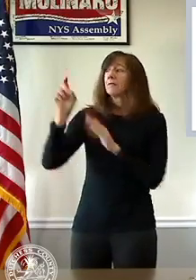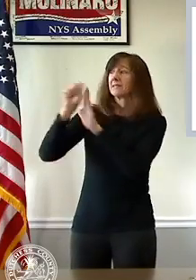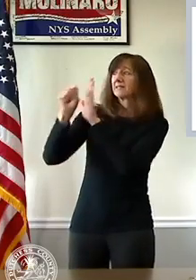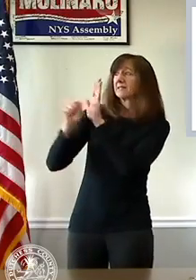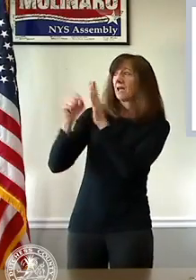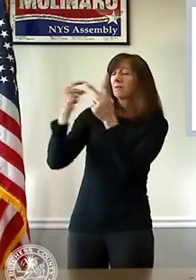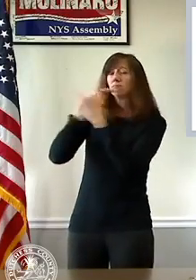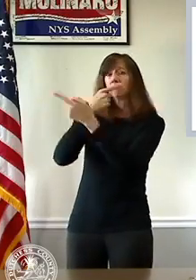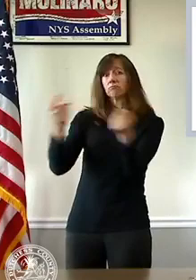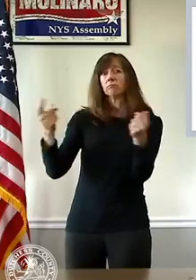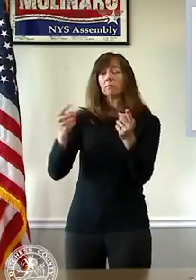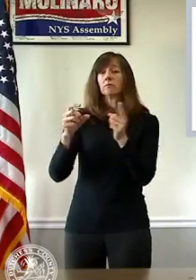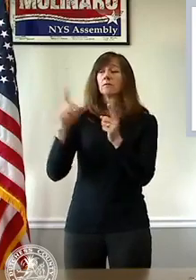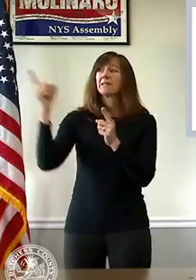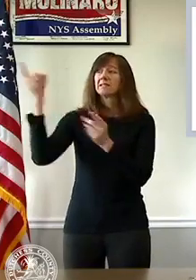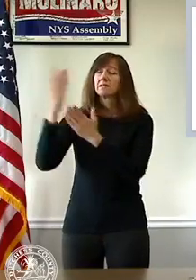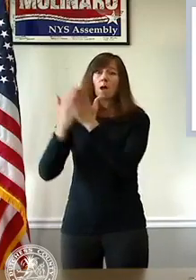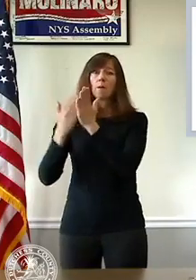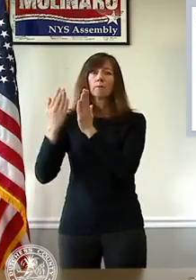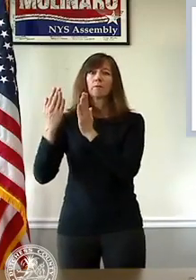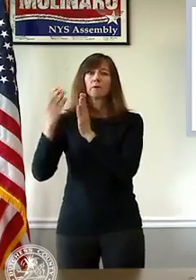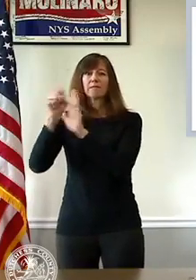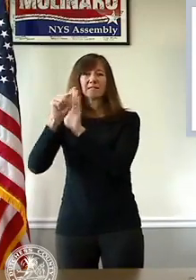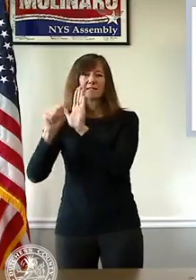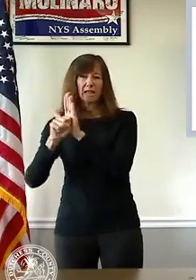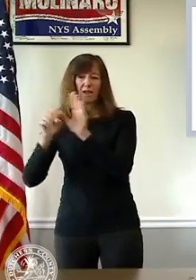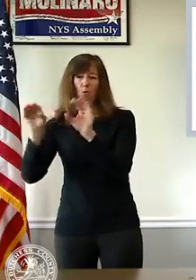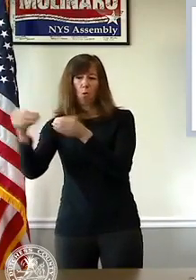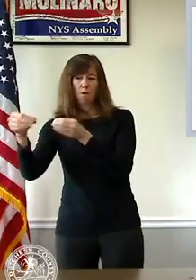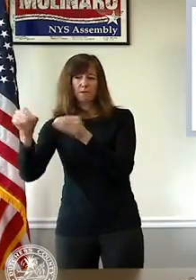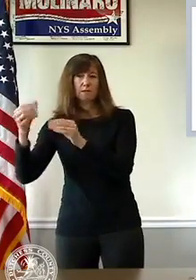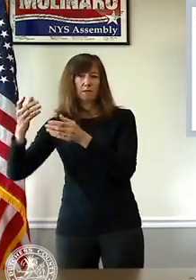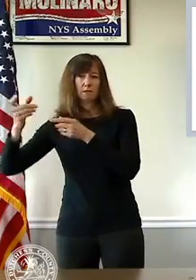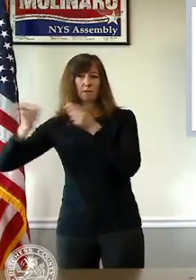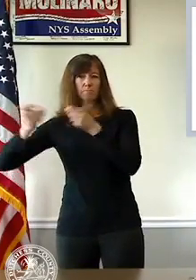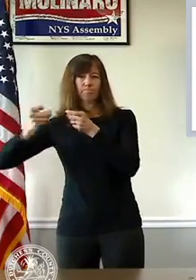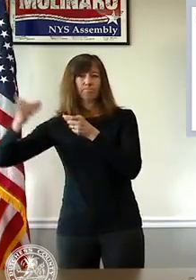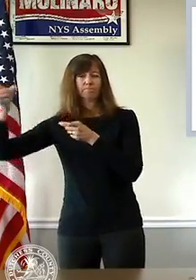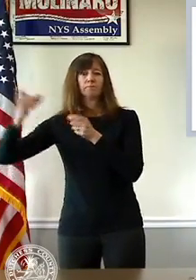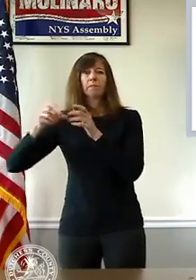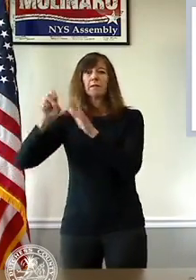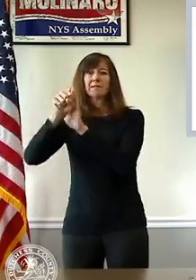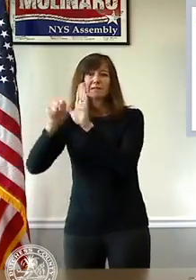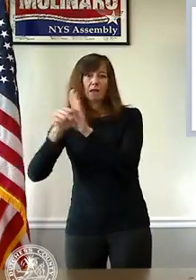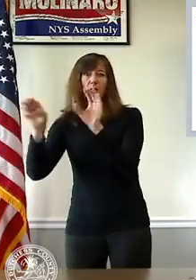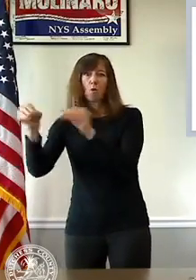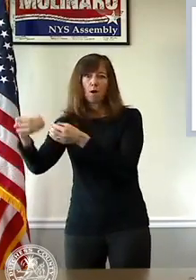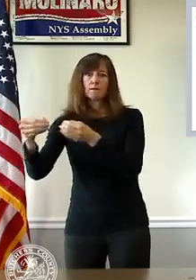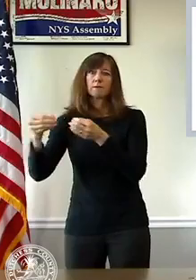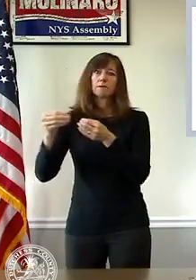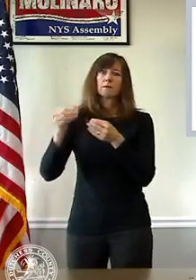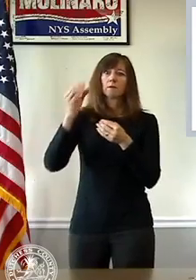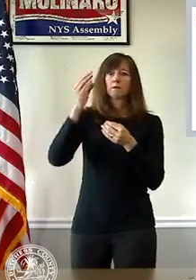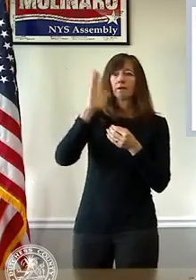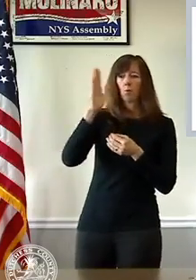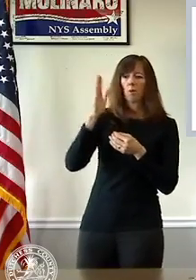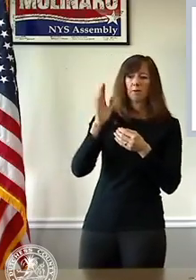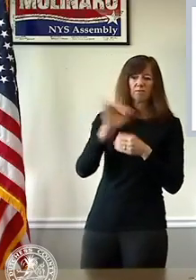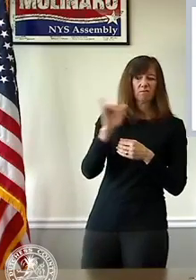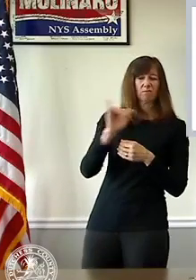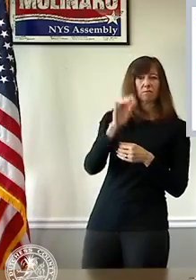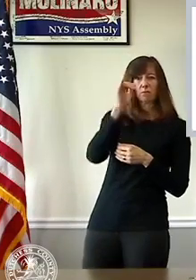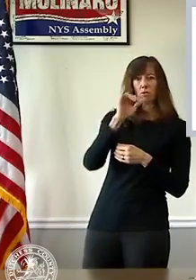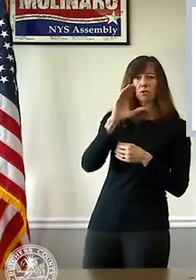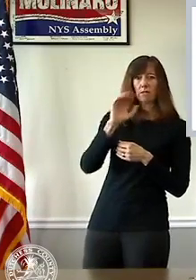some counties where the state runs those DMVs. They're starting to do what Dutchess County's DMV has been doing for the last several weeks, which is some online